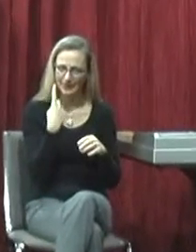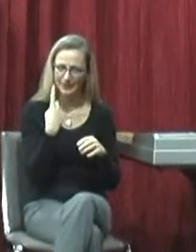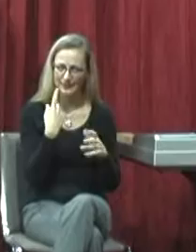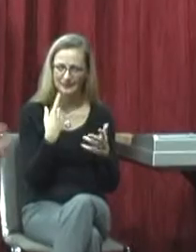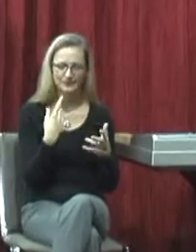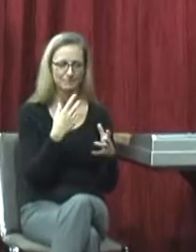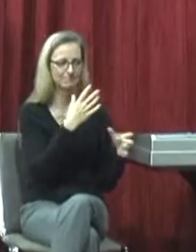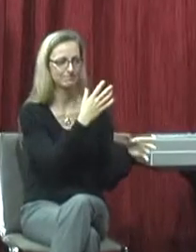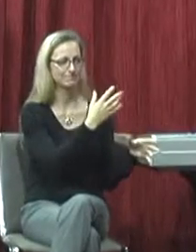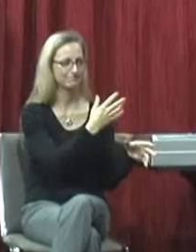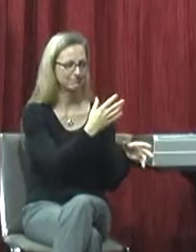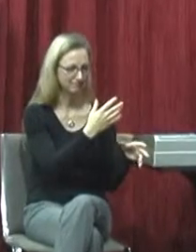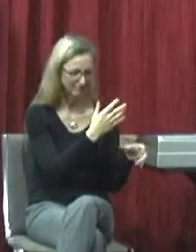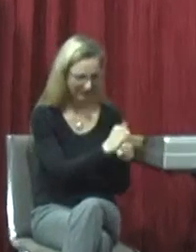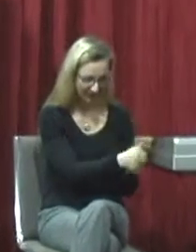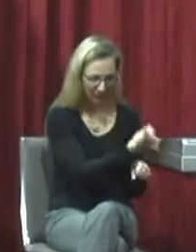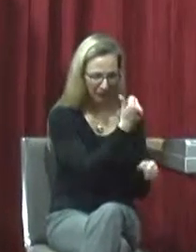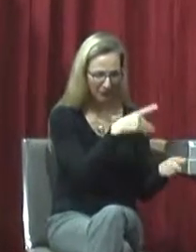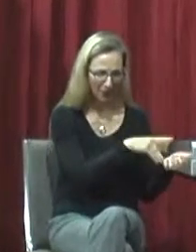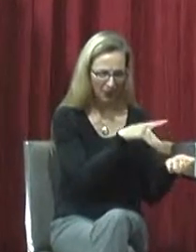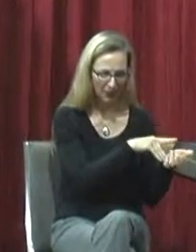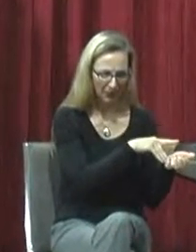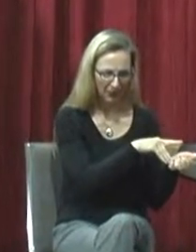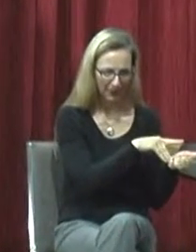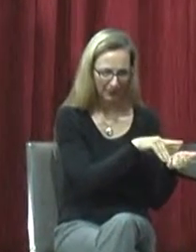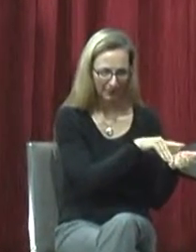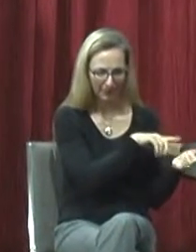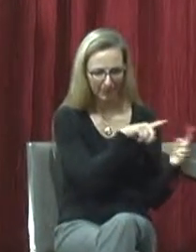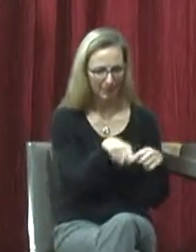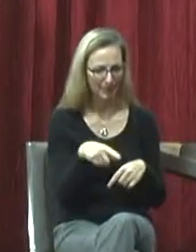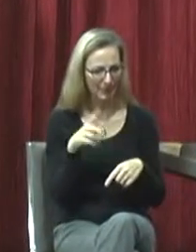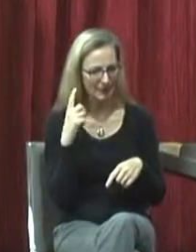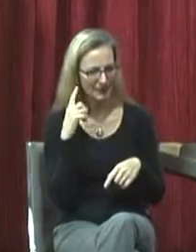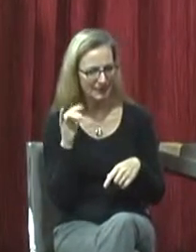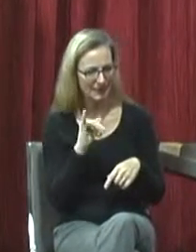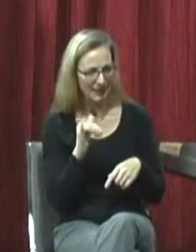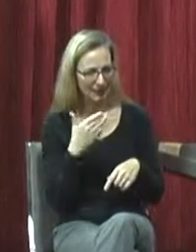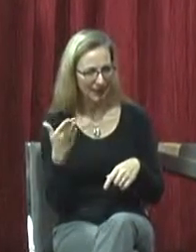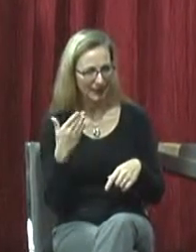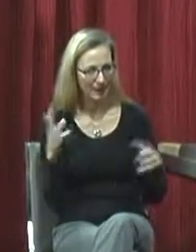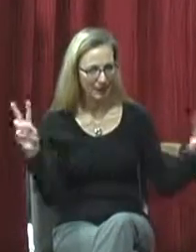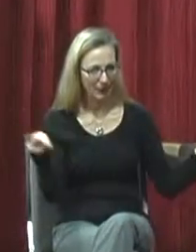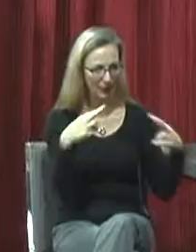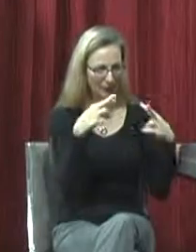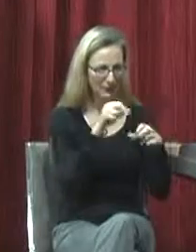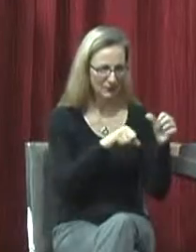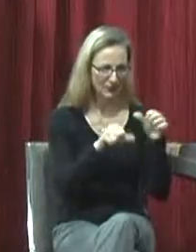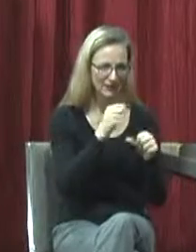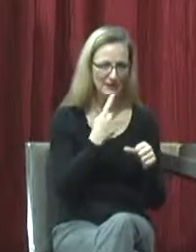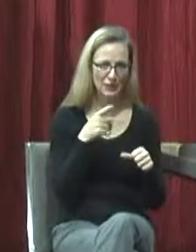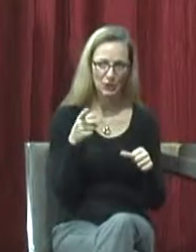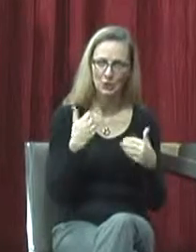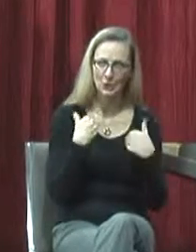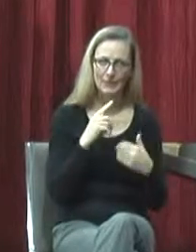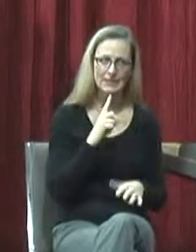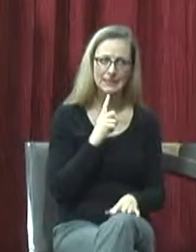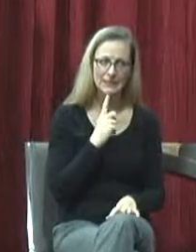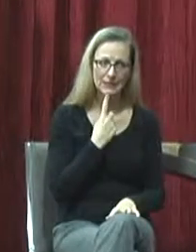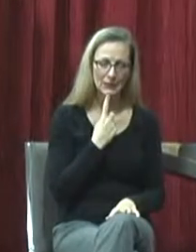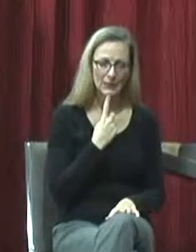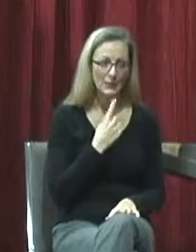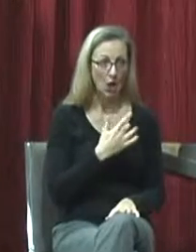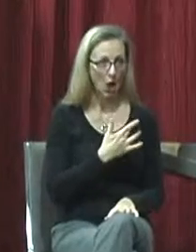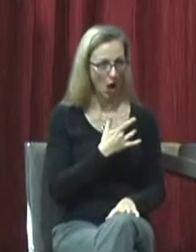the doctor, he does the same thing. They look at each other, they look at me, and they say, you have serious heart